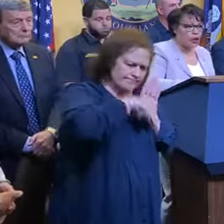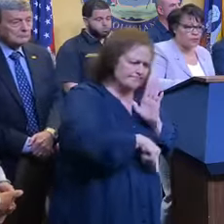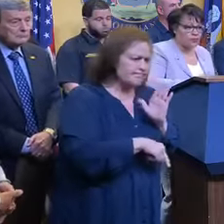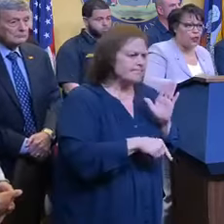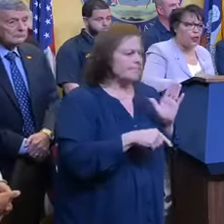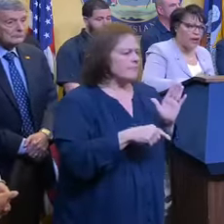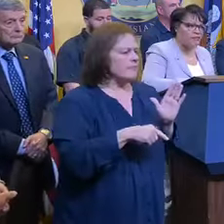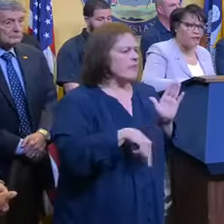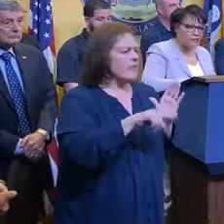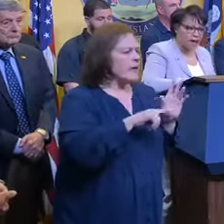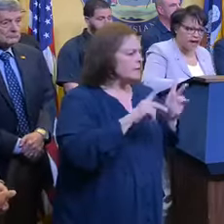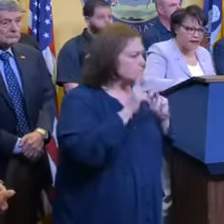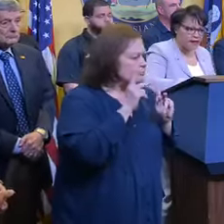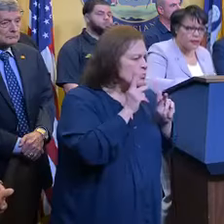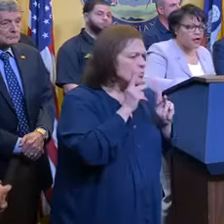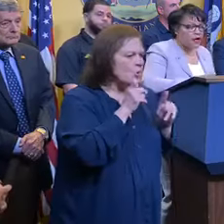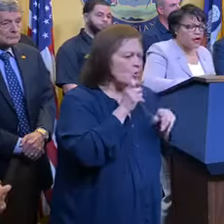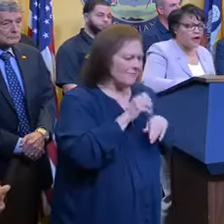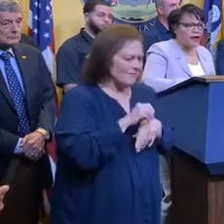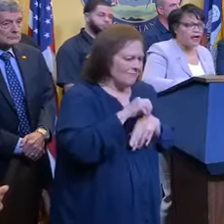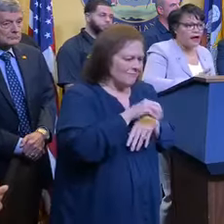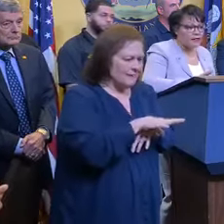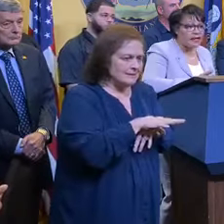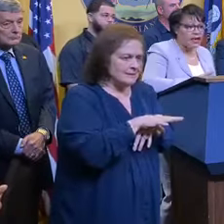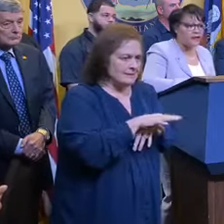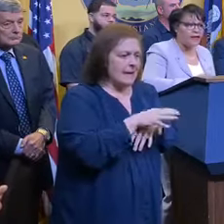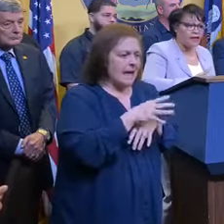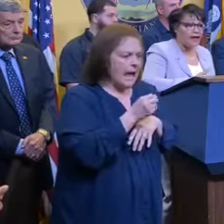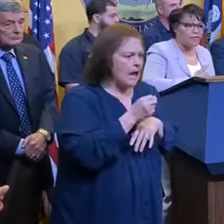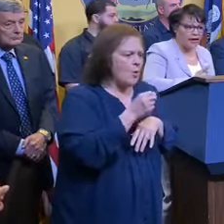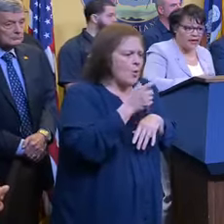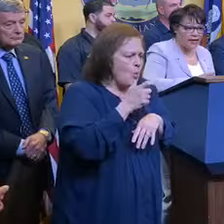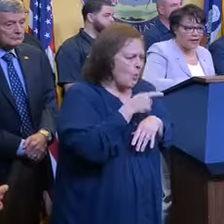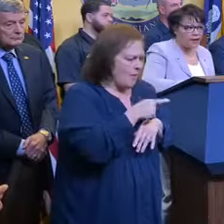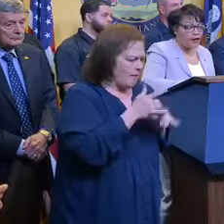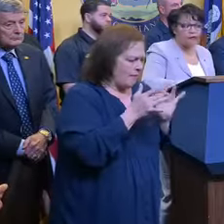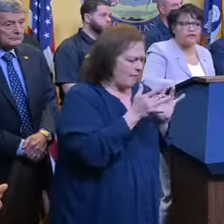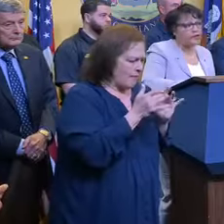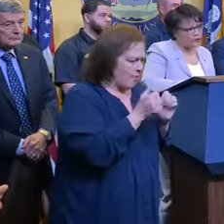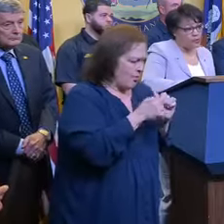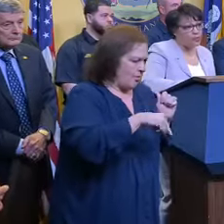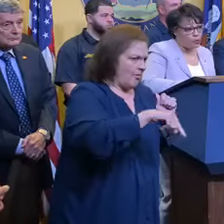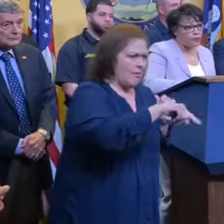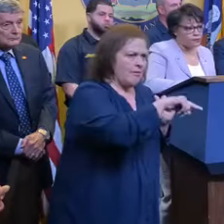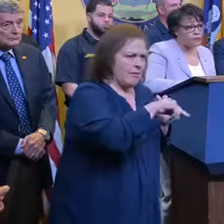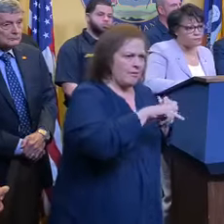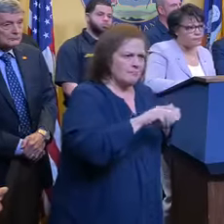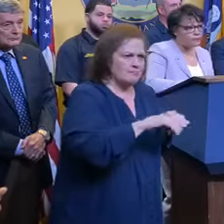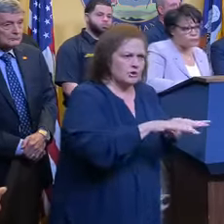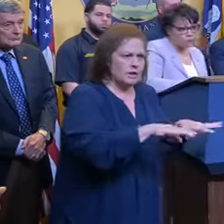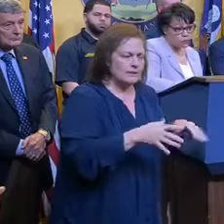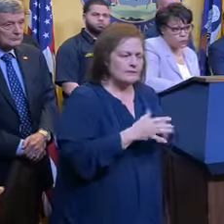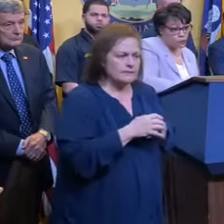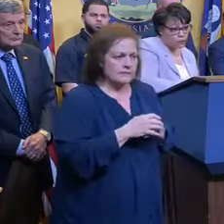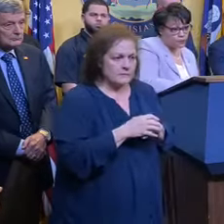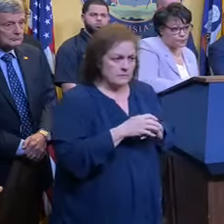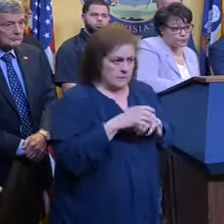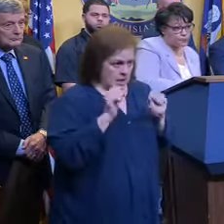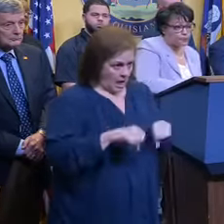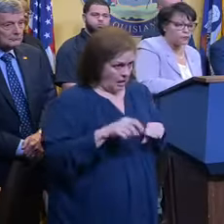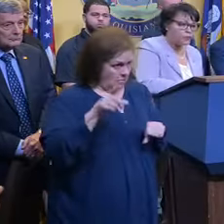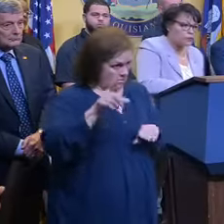to our people who have been impacted and the contacts that they have made. And it's very important. Can they confirm